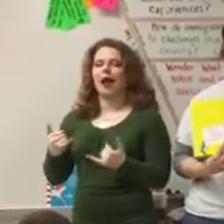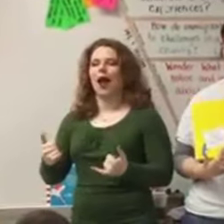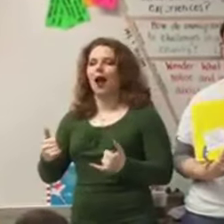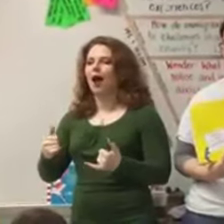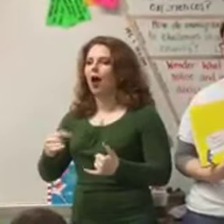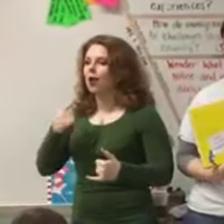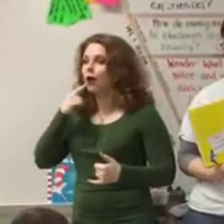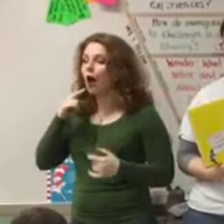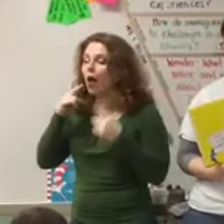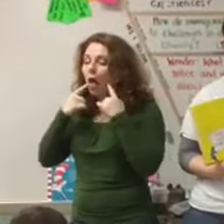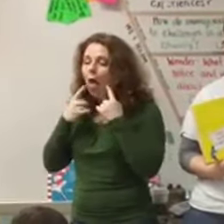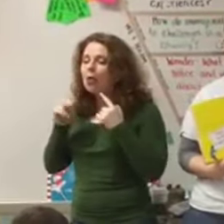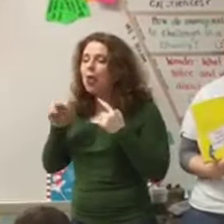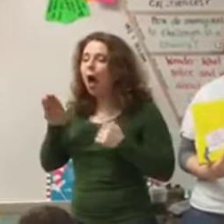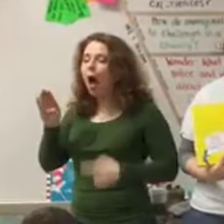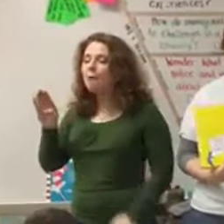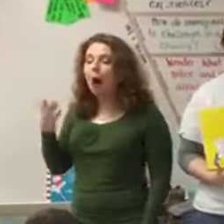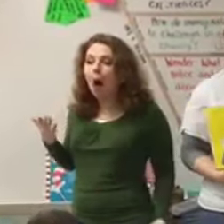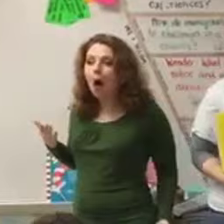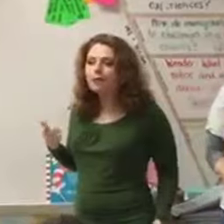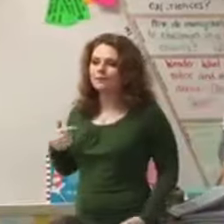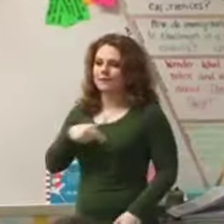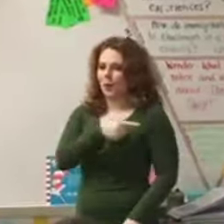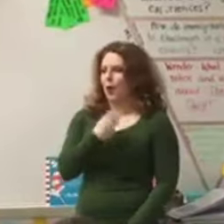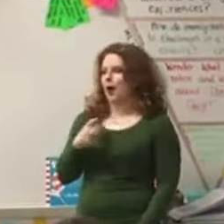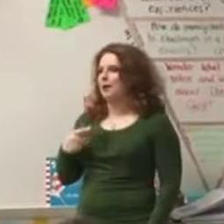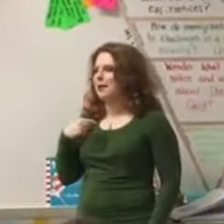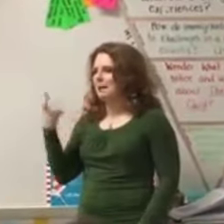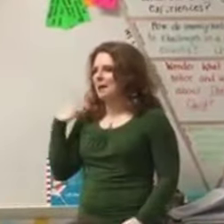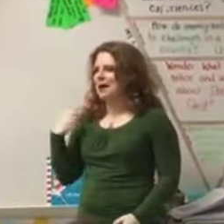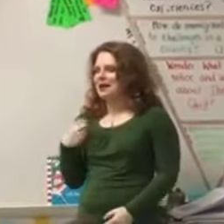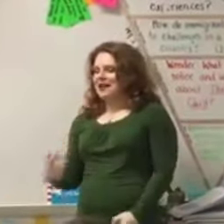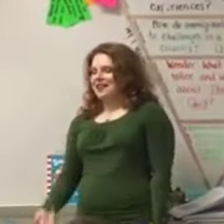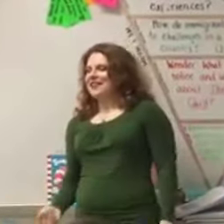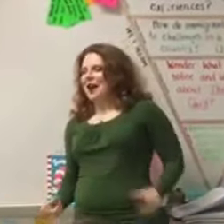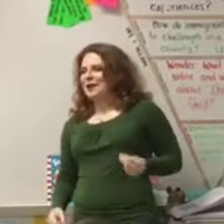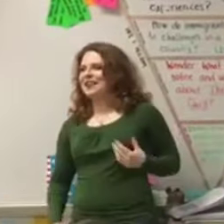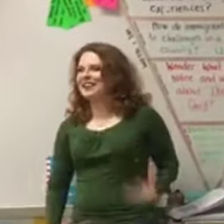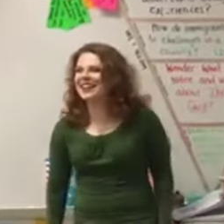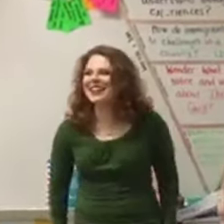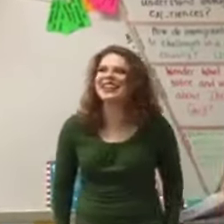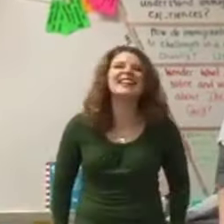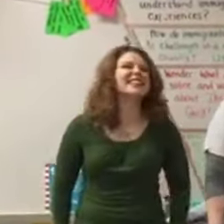is your tongue numb? No. So, no. We're okay. No. But, Miss Madison, are your hands okay?